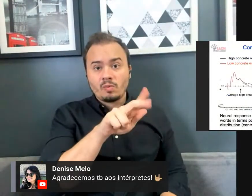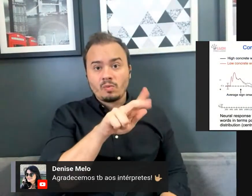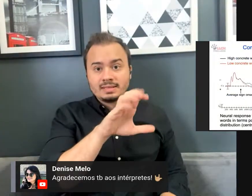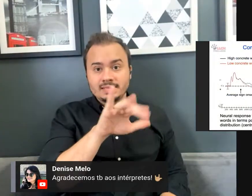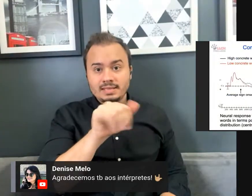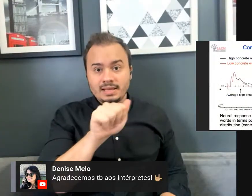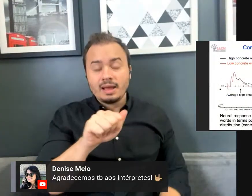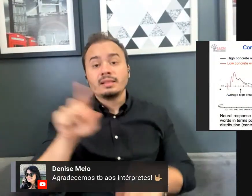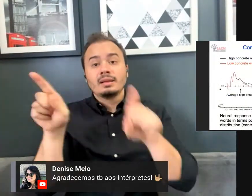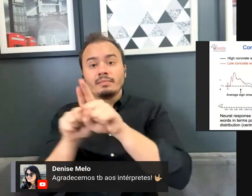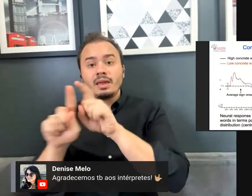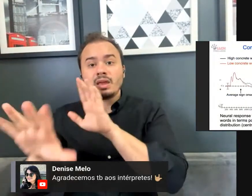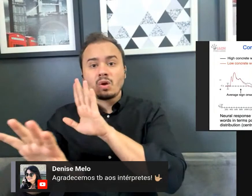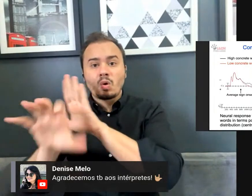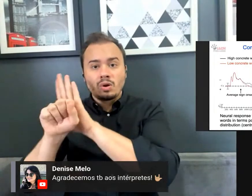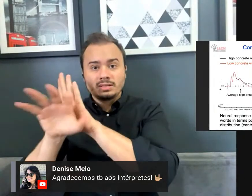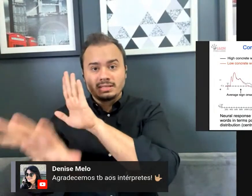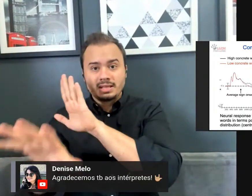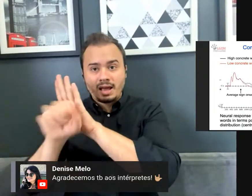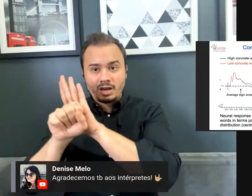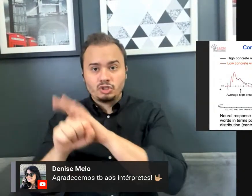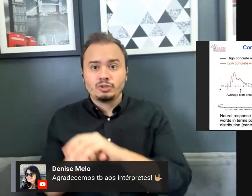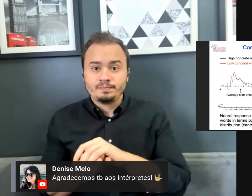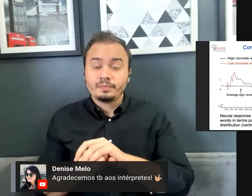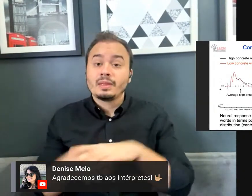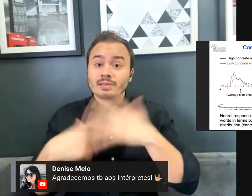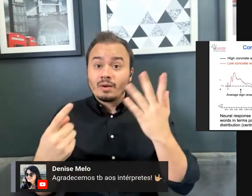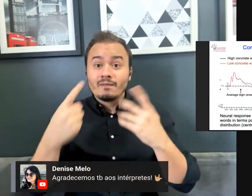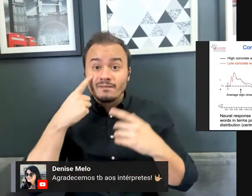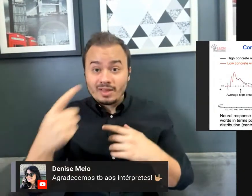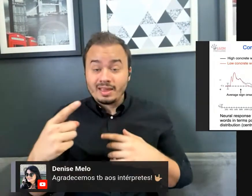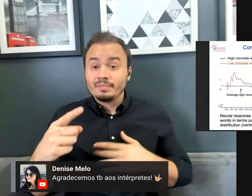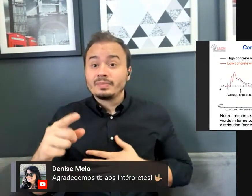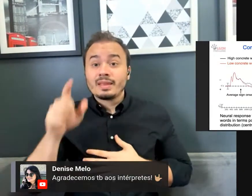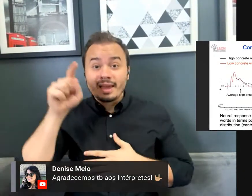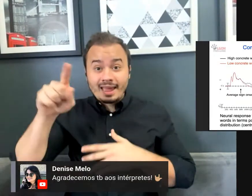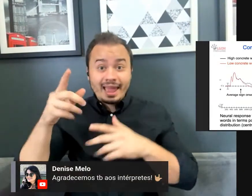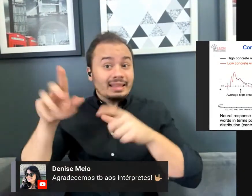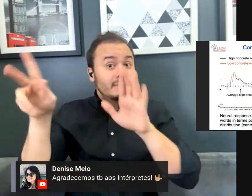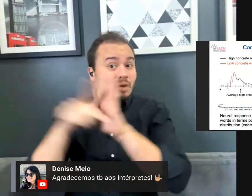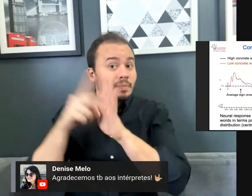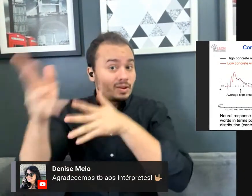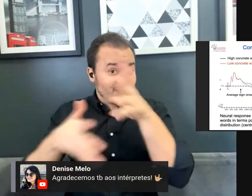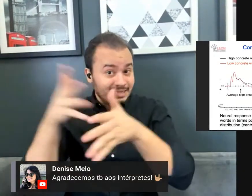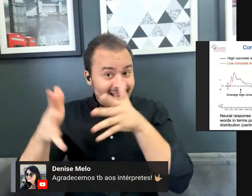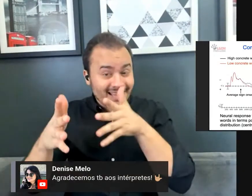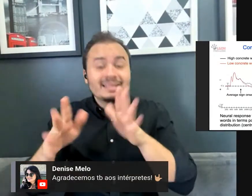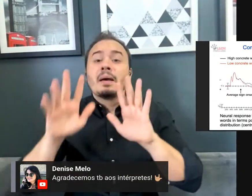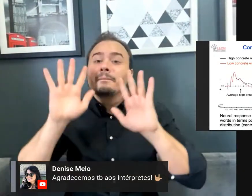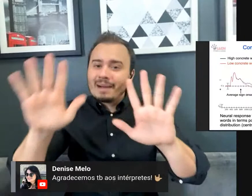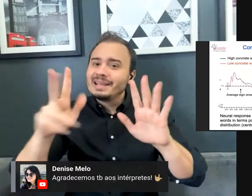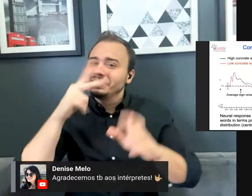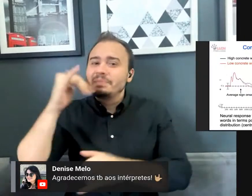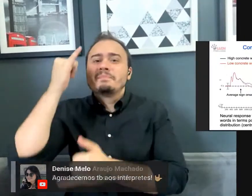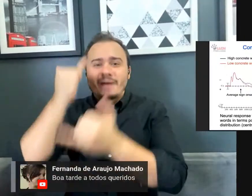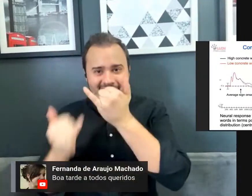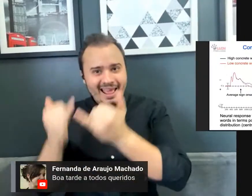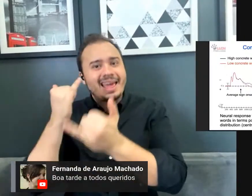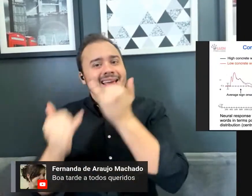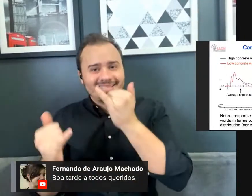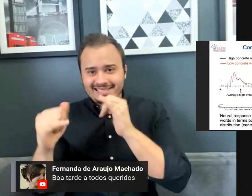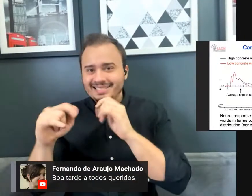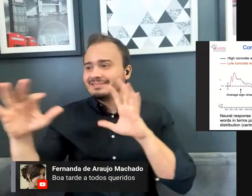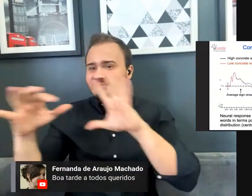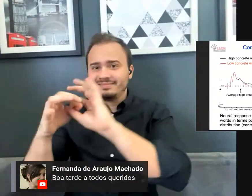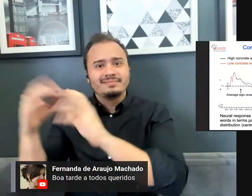What we see here is very parallel to what's been found for spoken languages. So on the left, I'm showing you the ERP waves. You can see